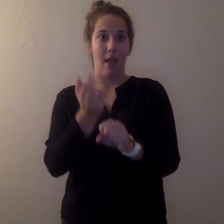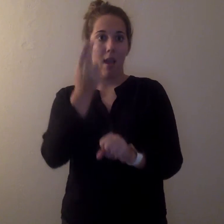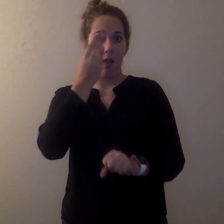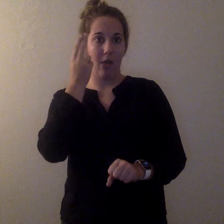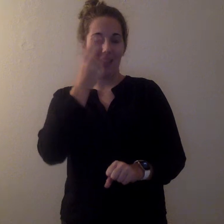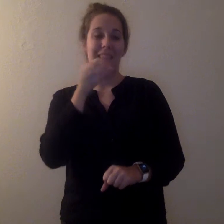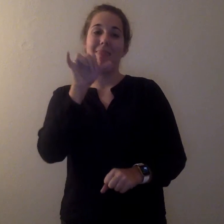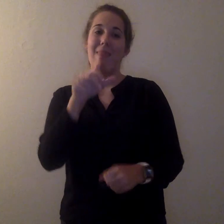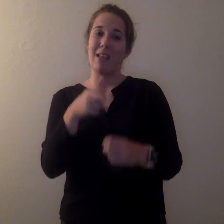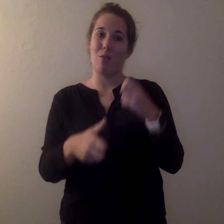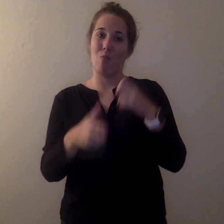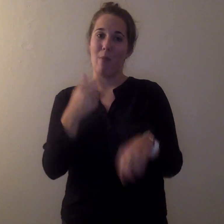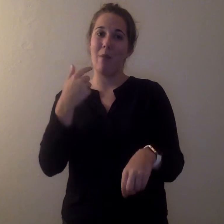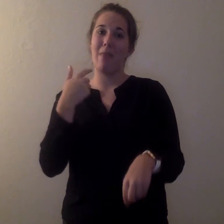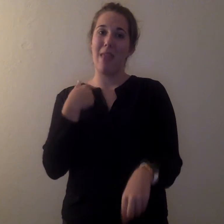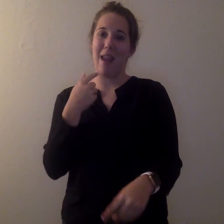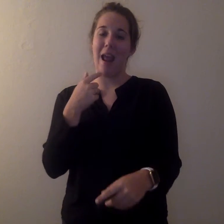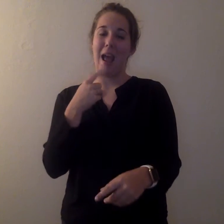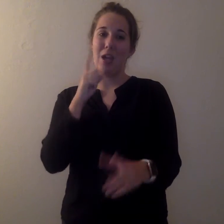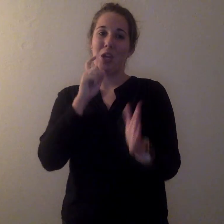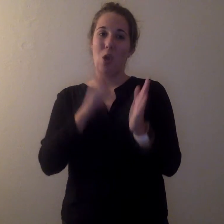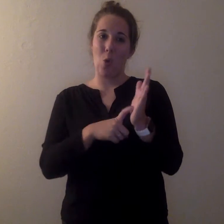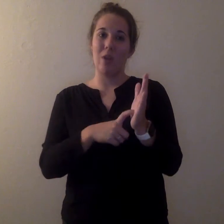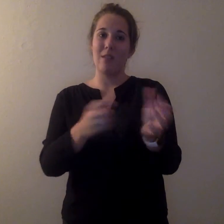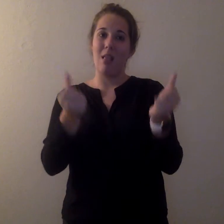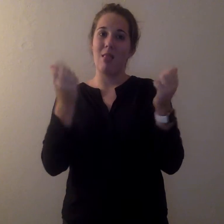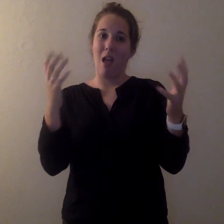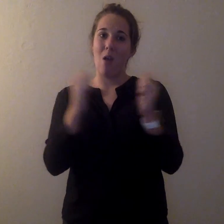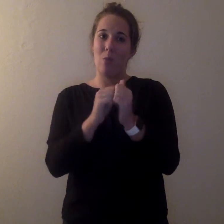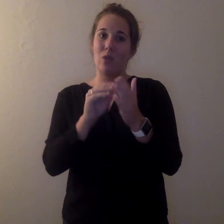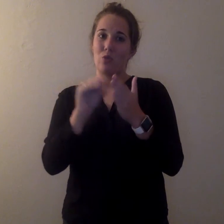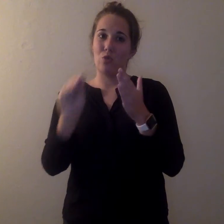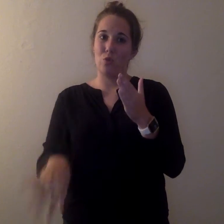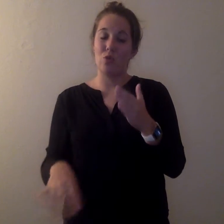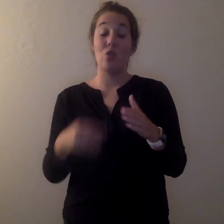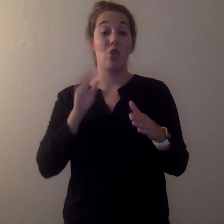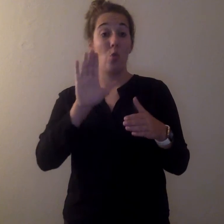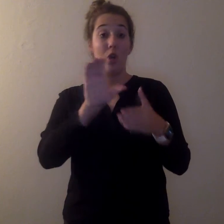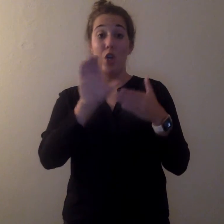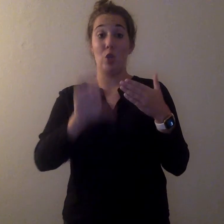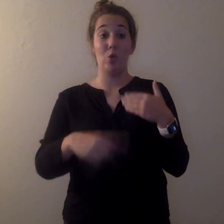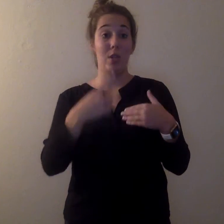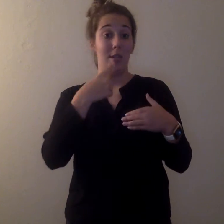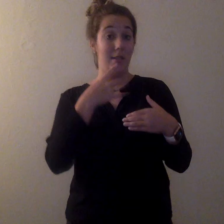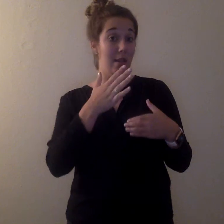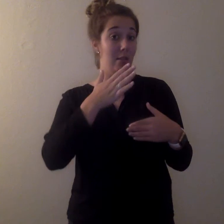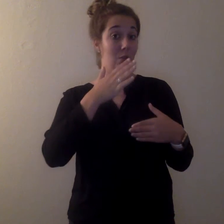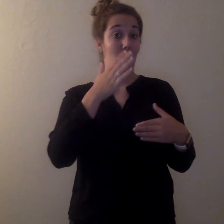that I run into a lot with students. So your conclusion is just saying whether your hypothesis was correct or whether it